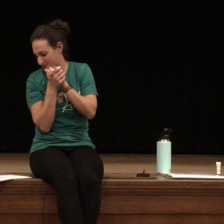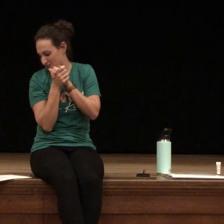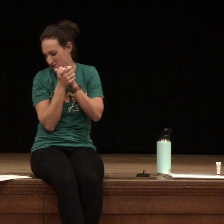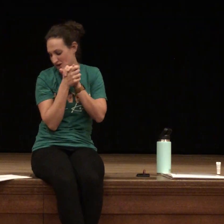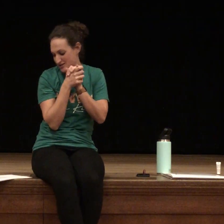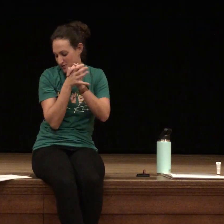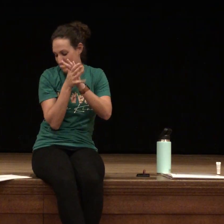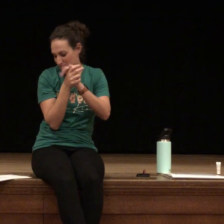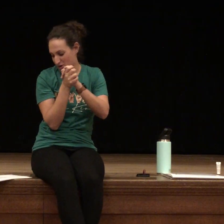Do you guys remember